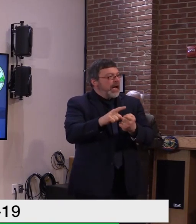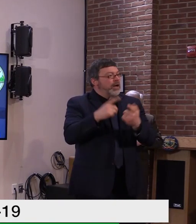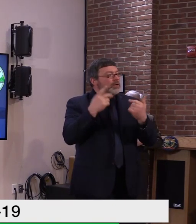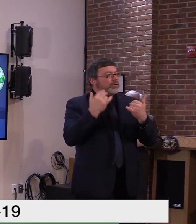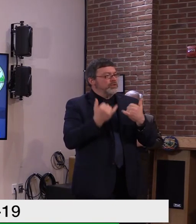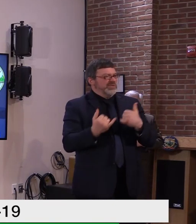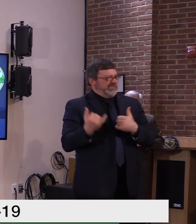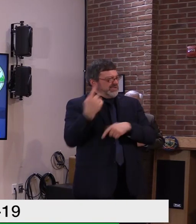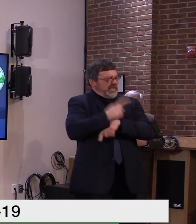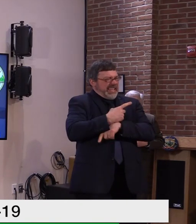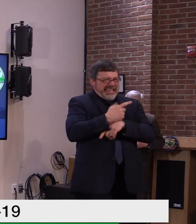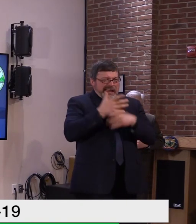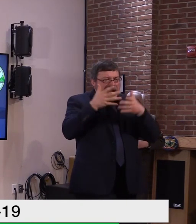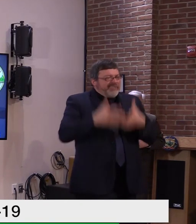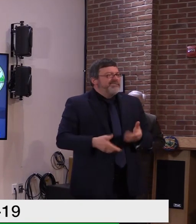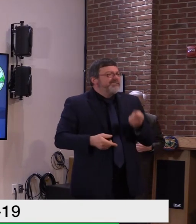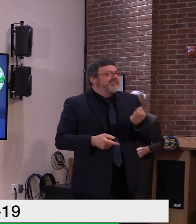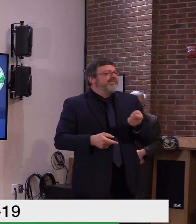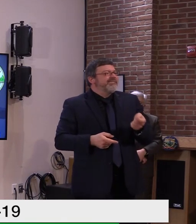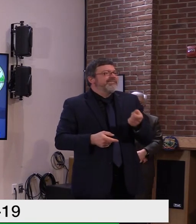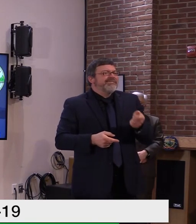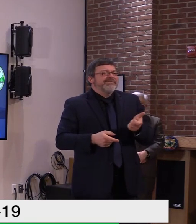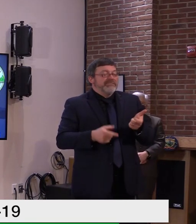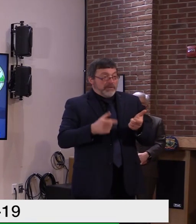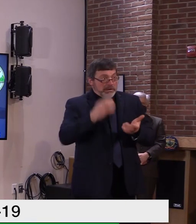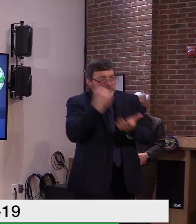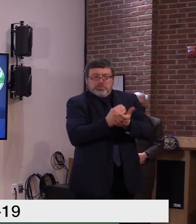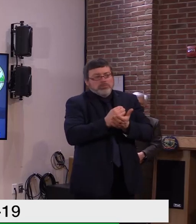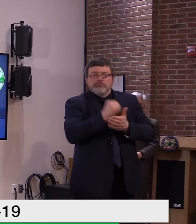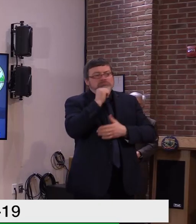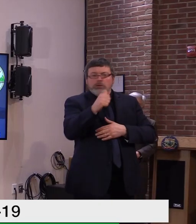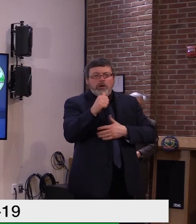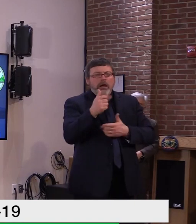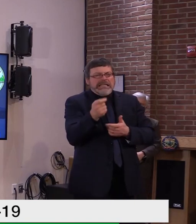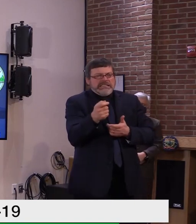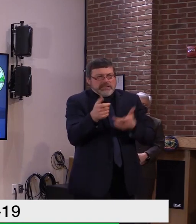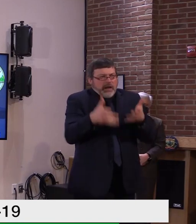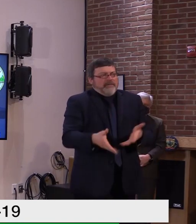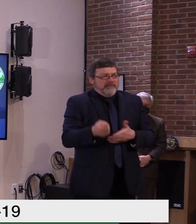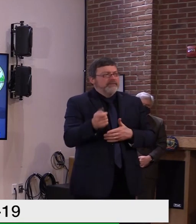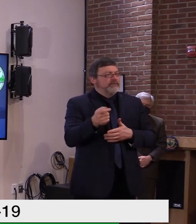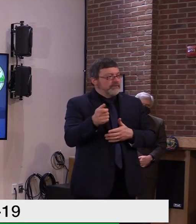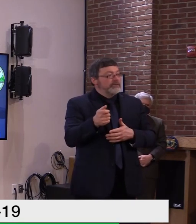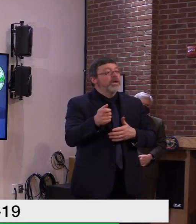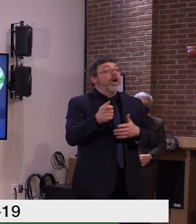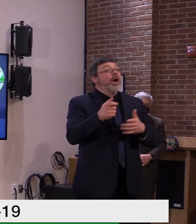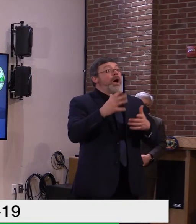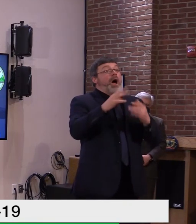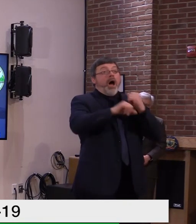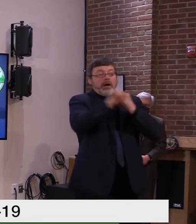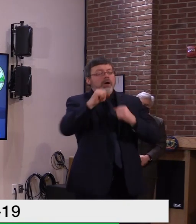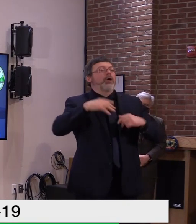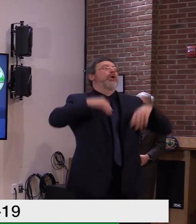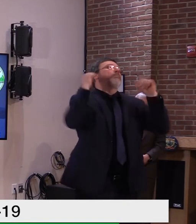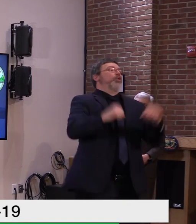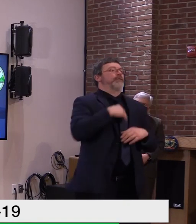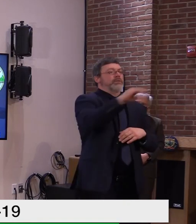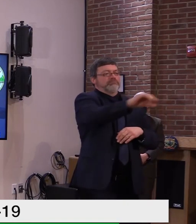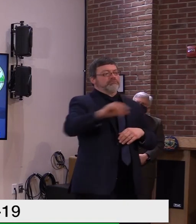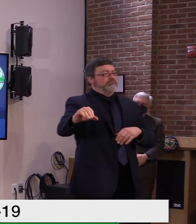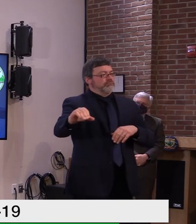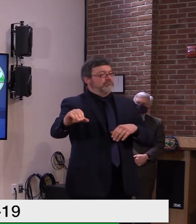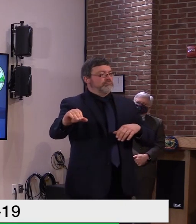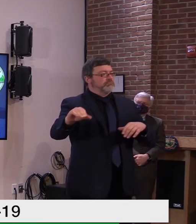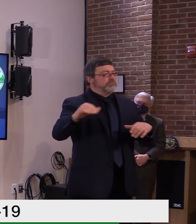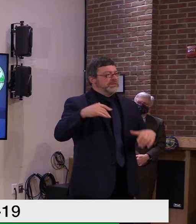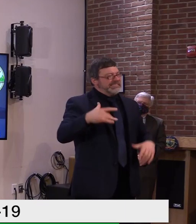So we will wait and determine where the best what the best approach is for that. It's about $30